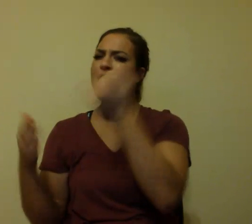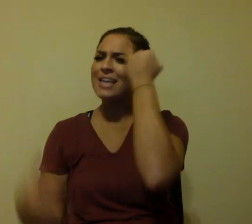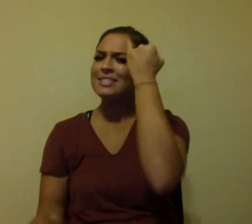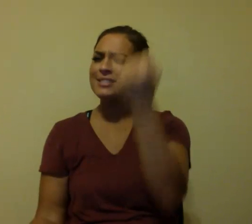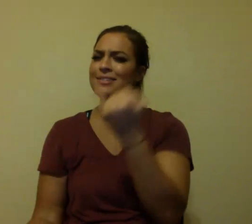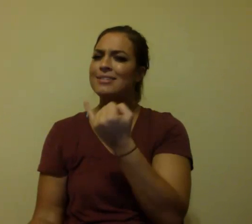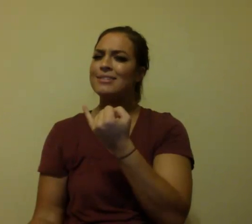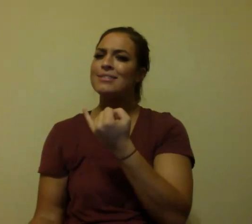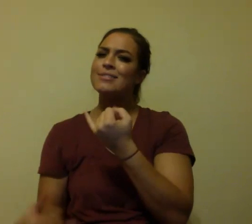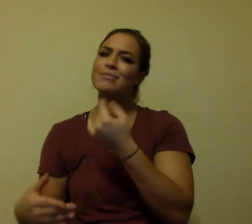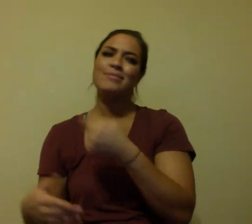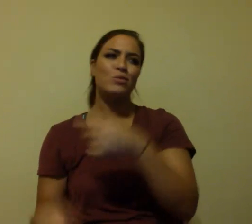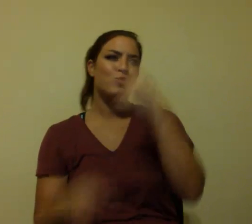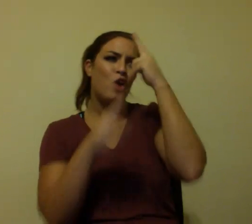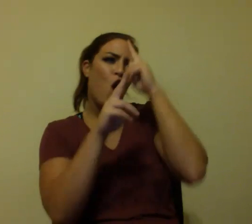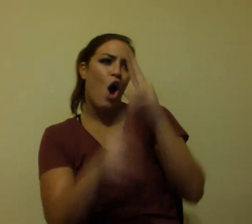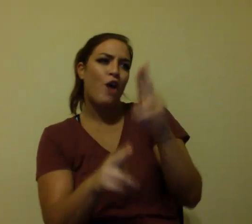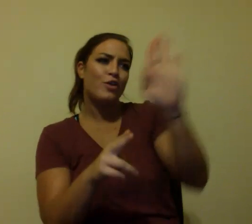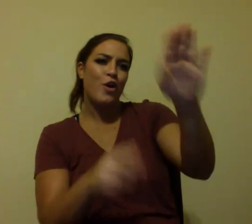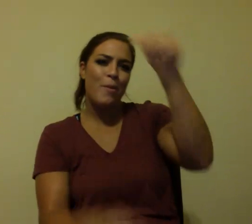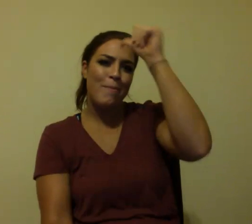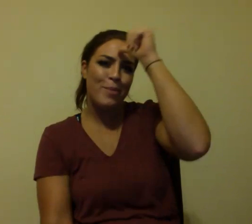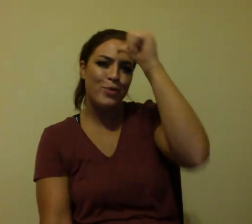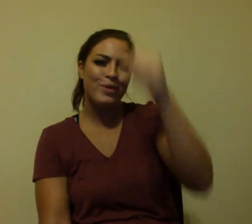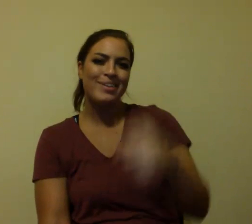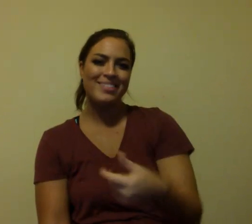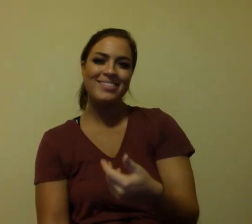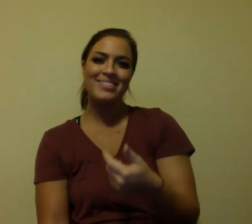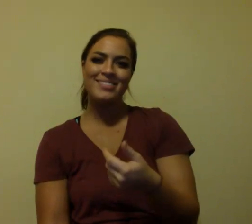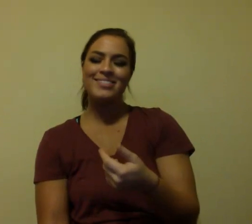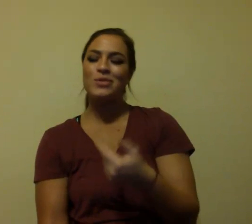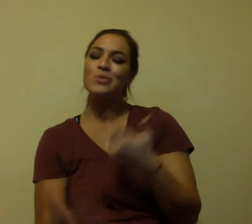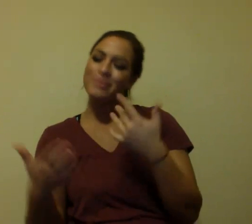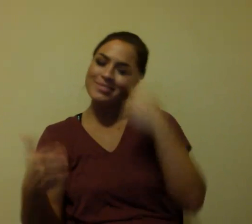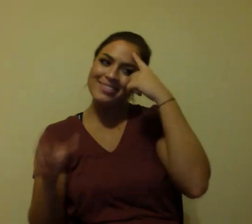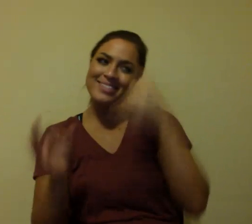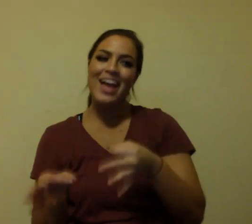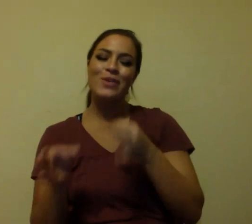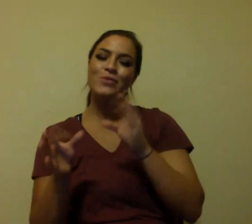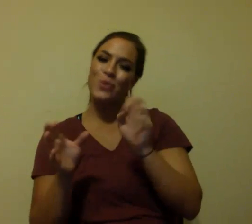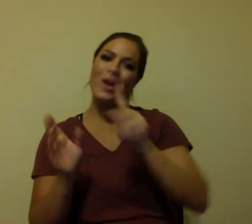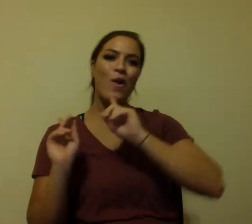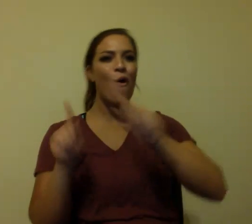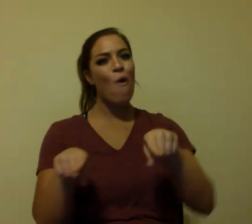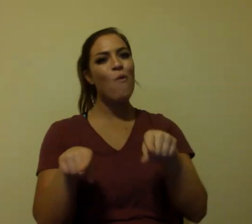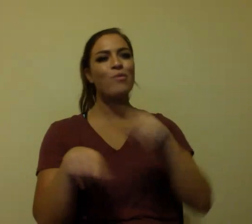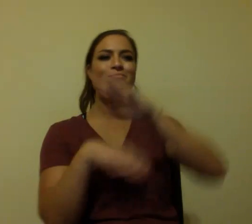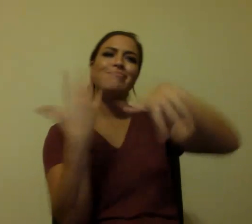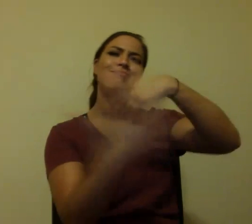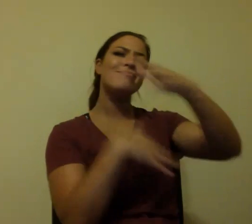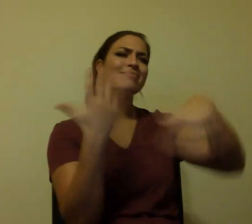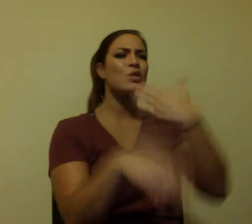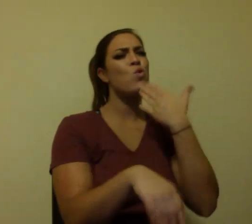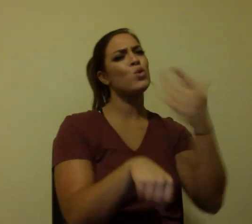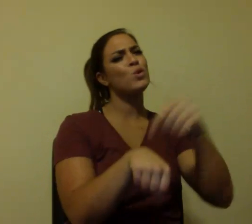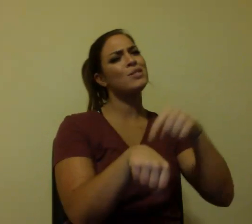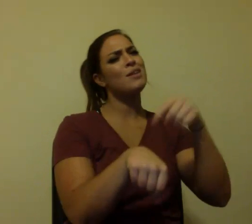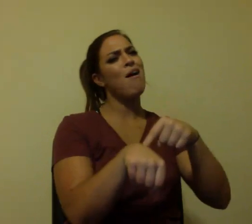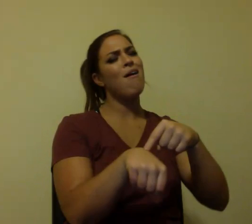time with our friends. On the drive home that night, we talked about how great it was to finally be able to go back to that place and